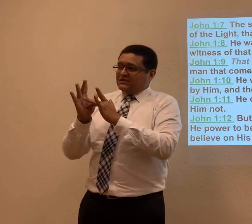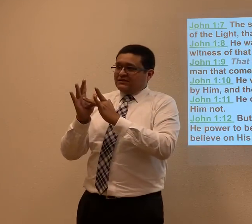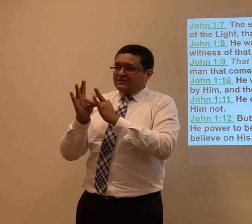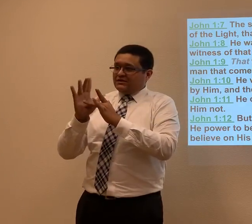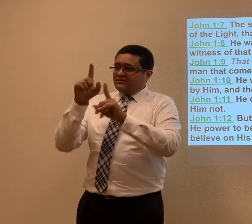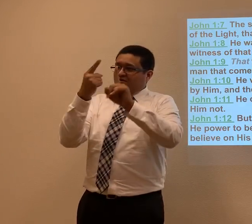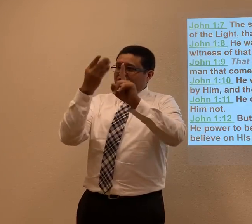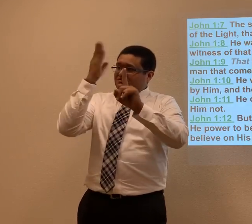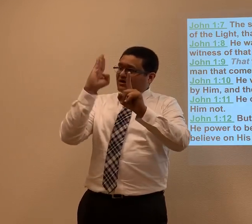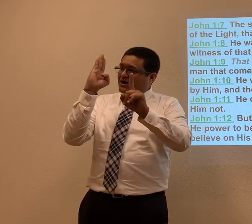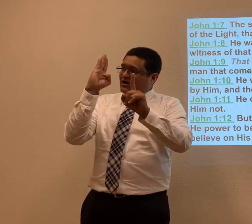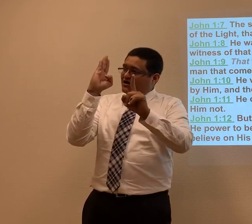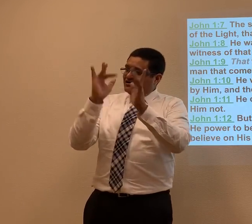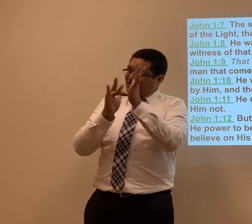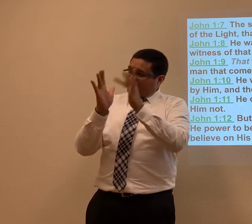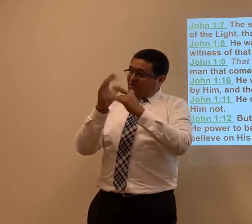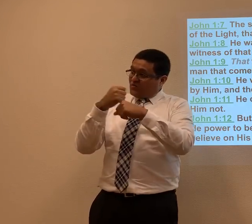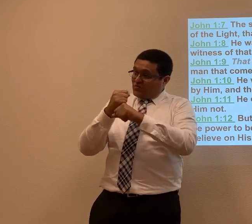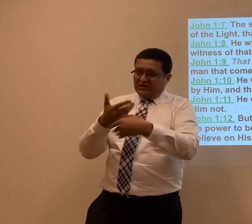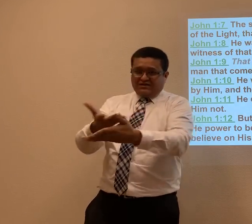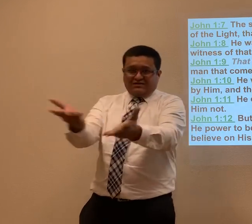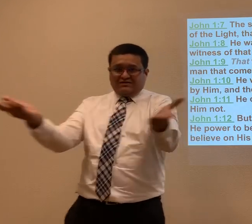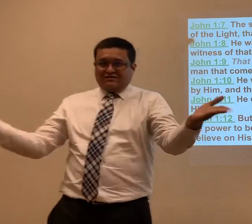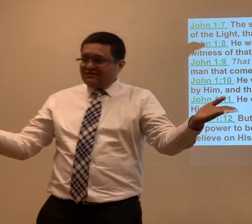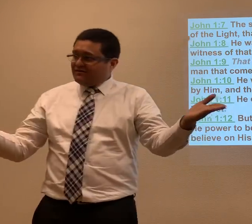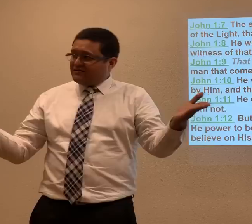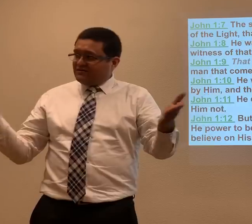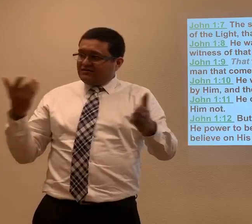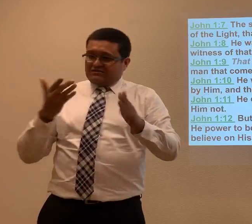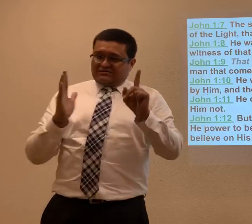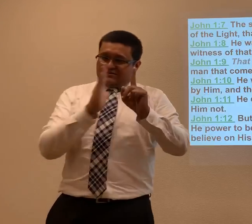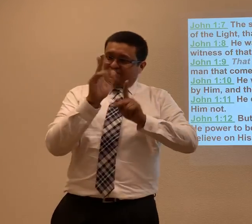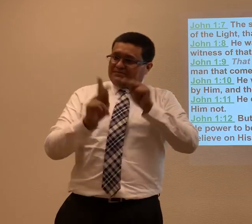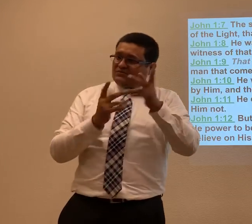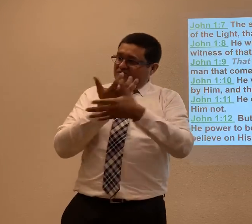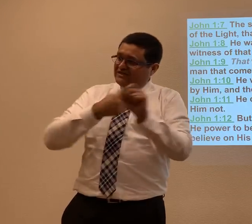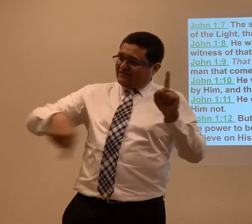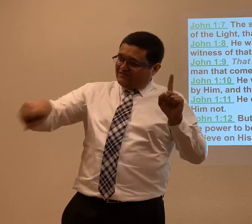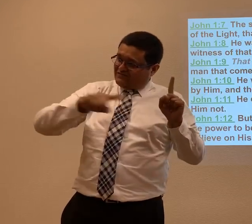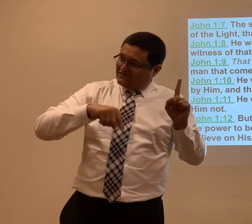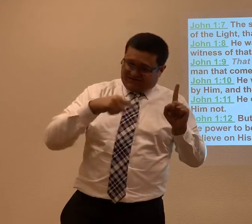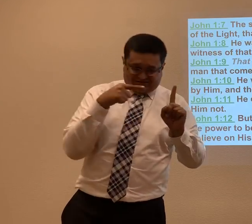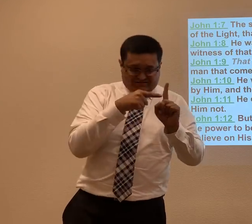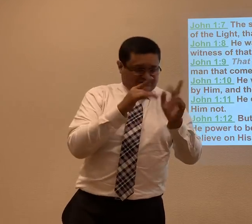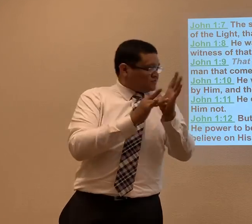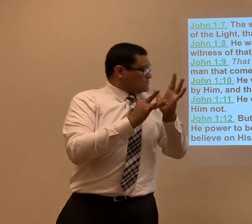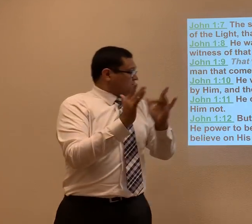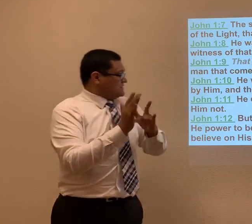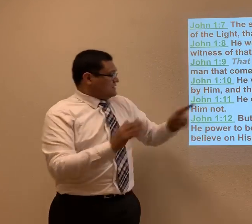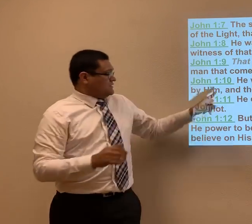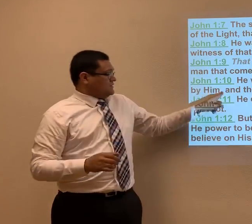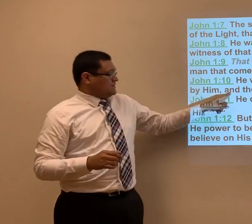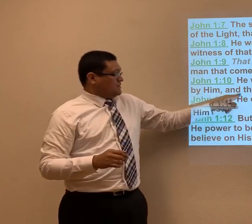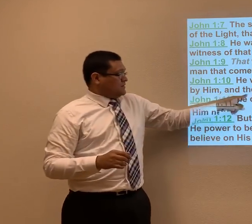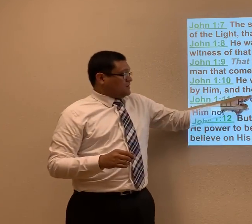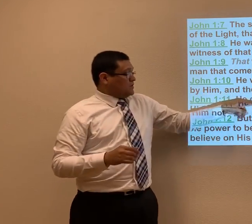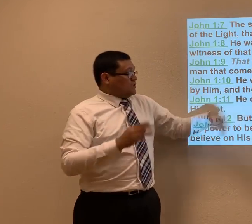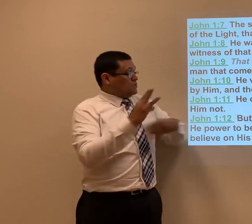world knew not. But he made everything. God made everything. He made each and every one of these people. But